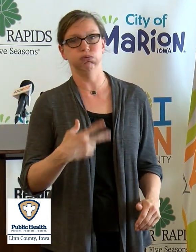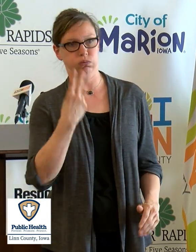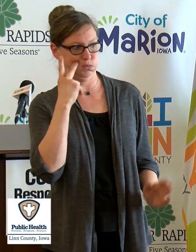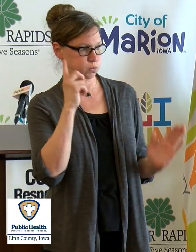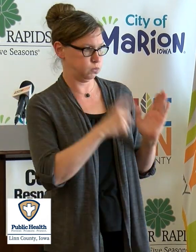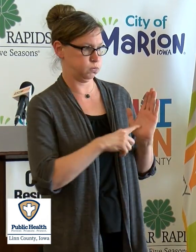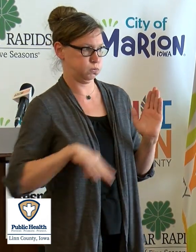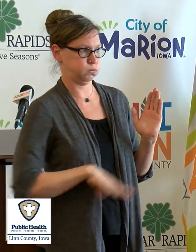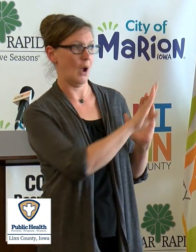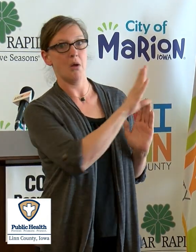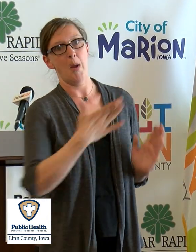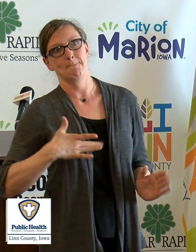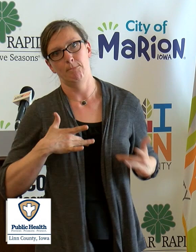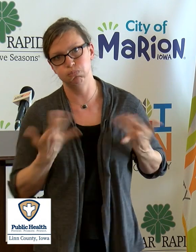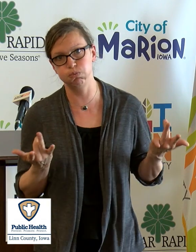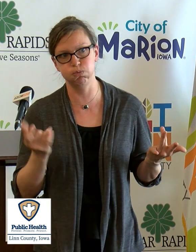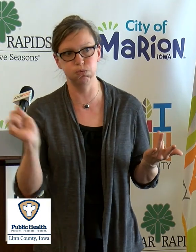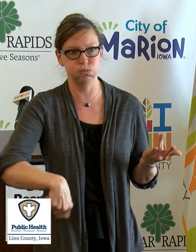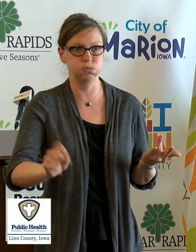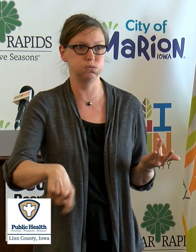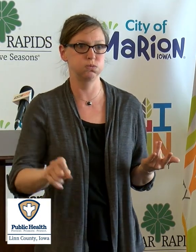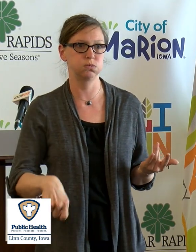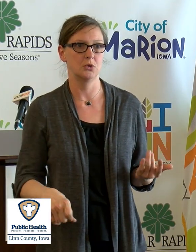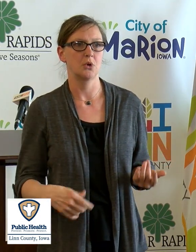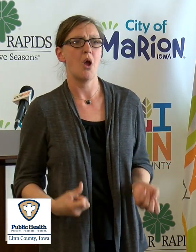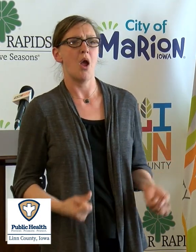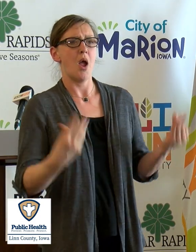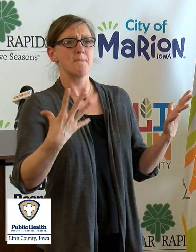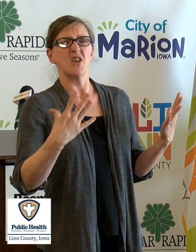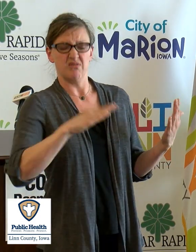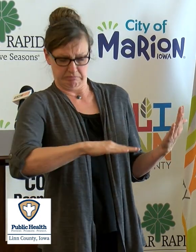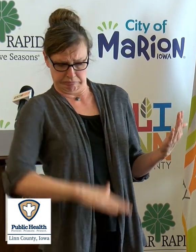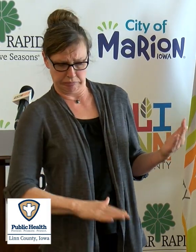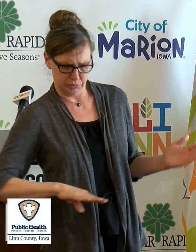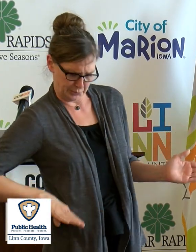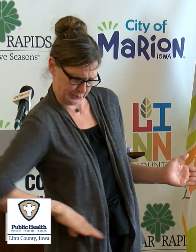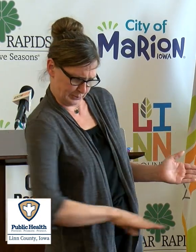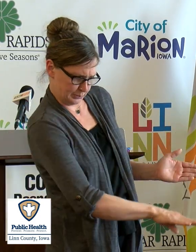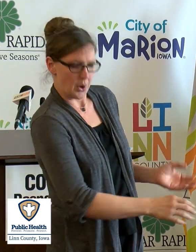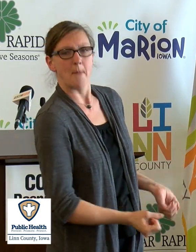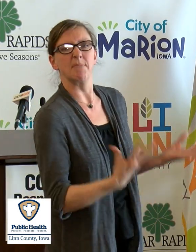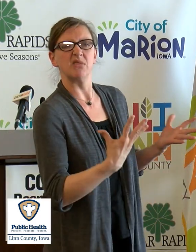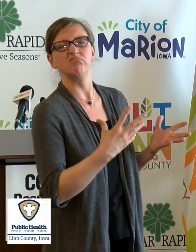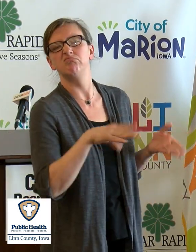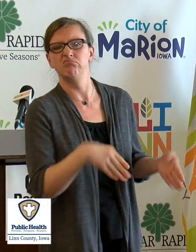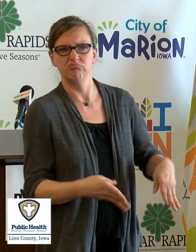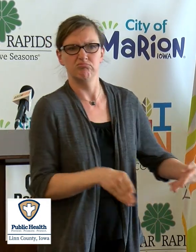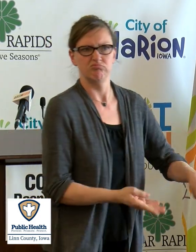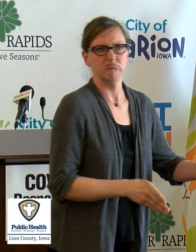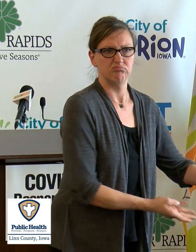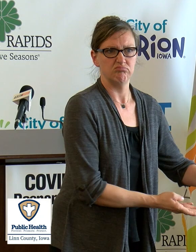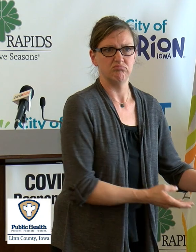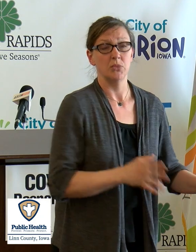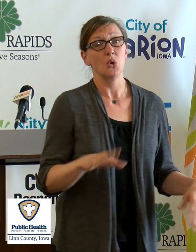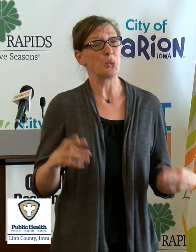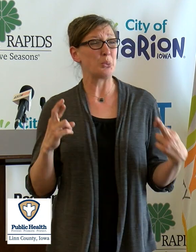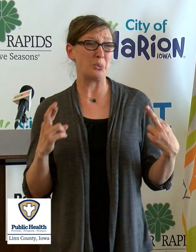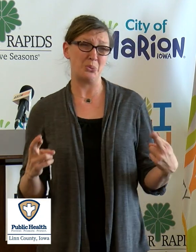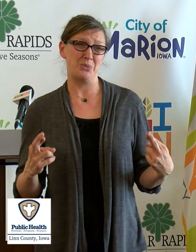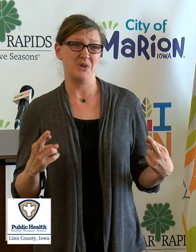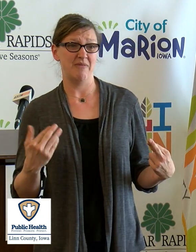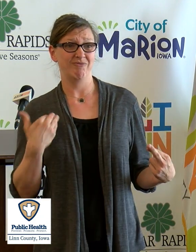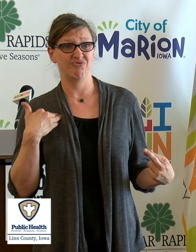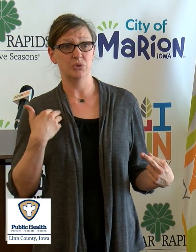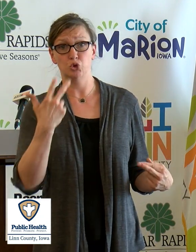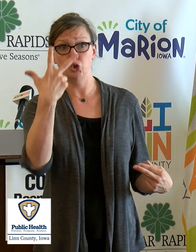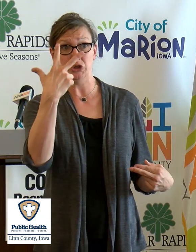here represents the number of deaths attributed to COVID-19. Ultimately, it is our hope to push all of these lines on